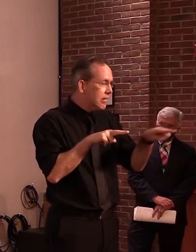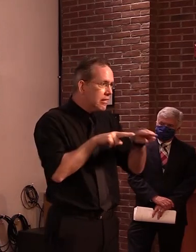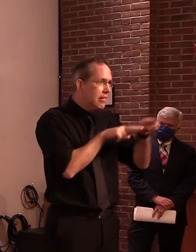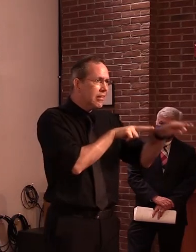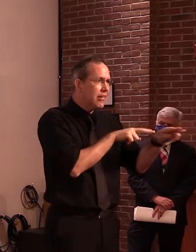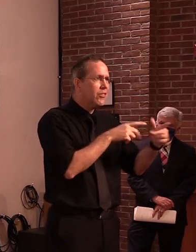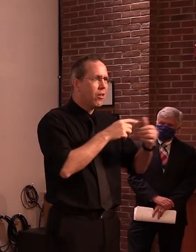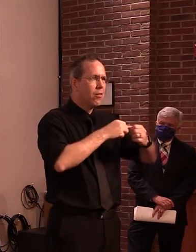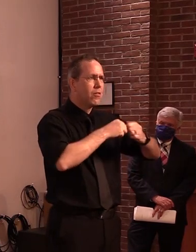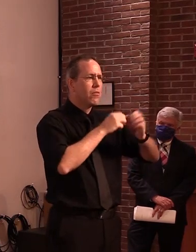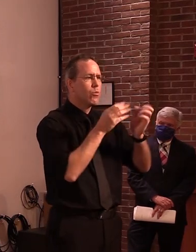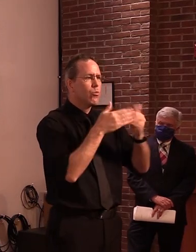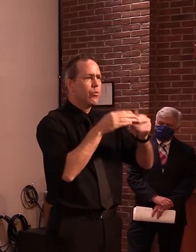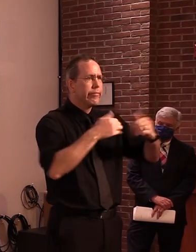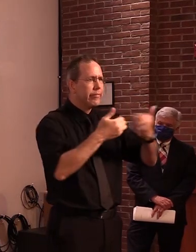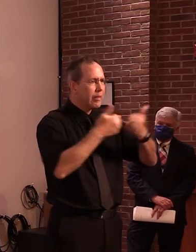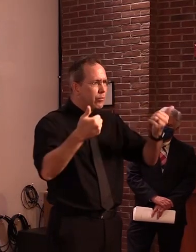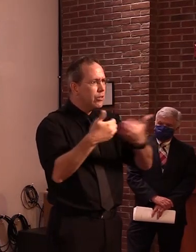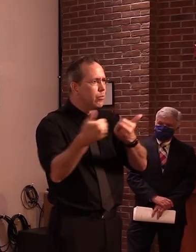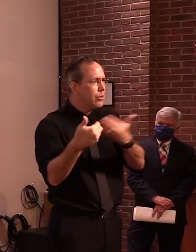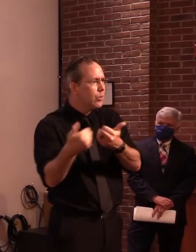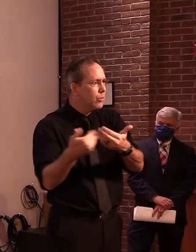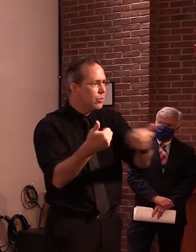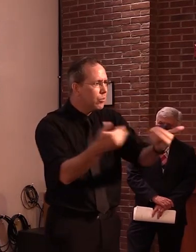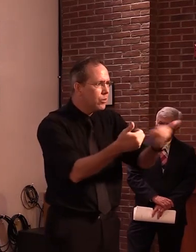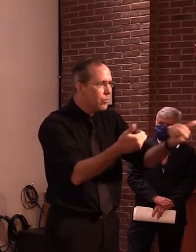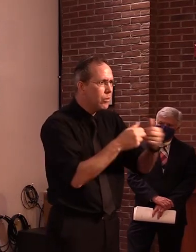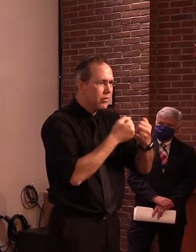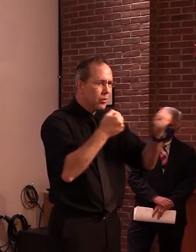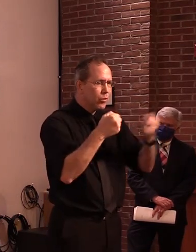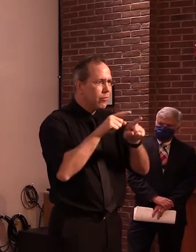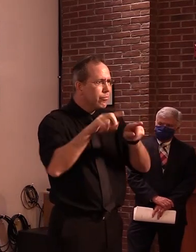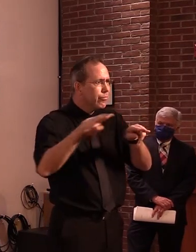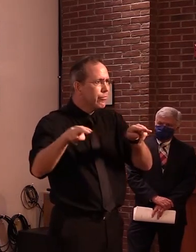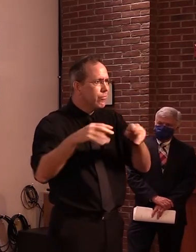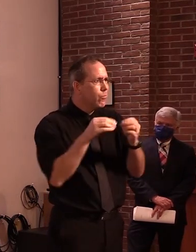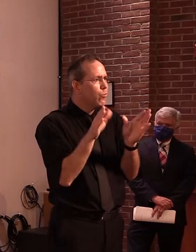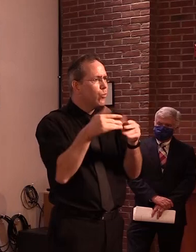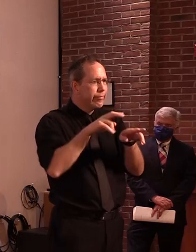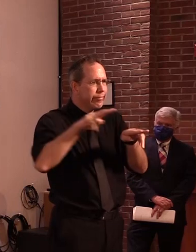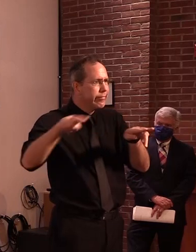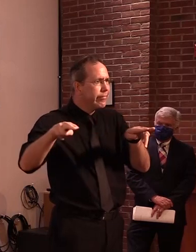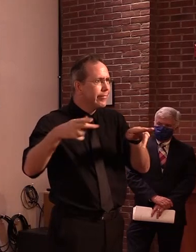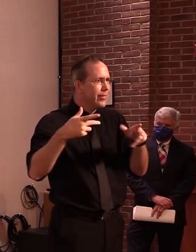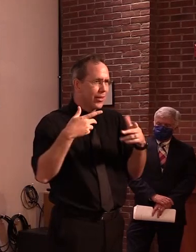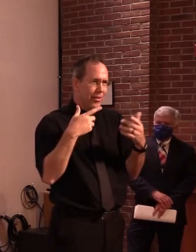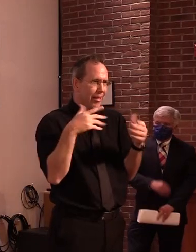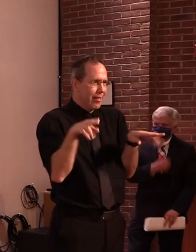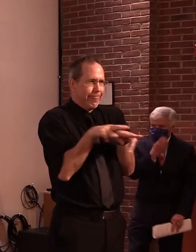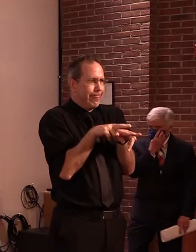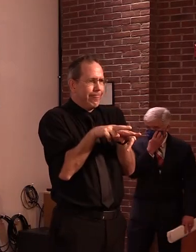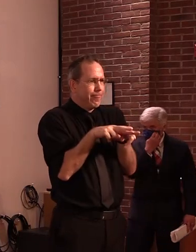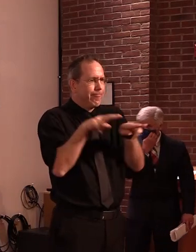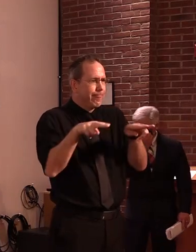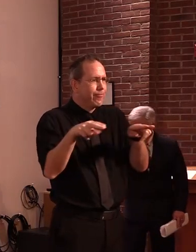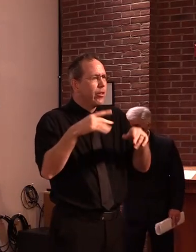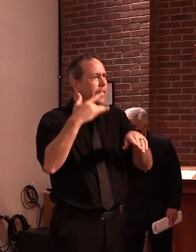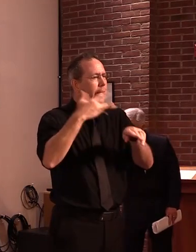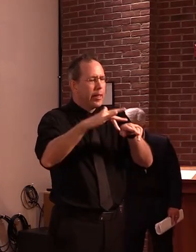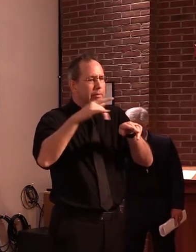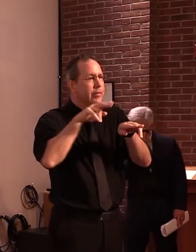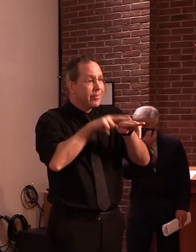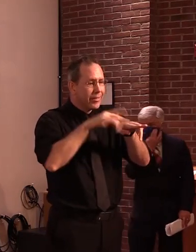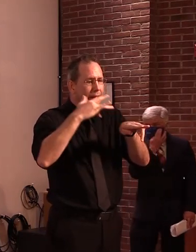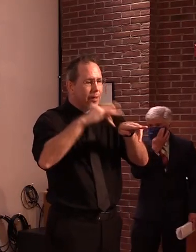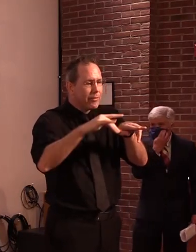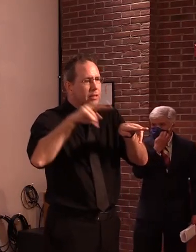be affected by the coronavirus. So we have to leave some space within each facility to